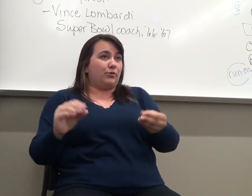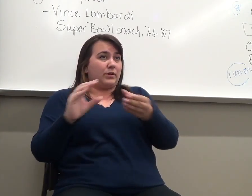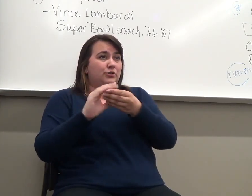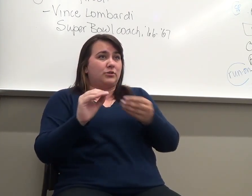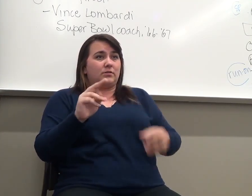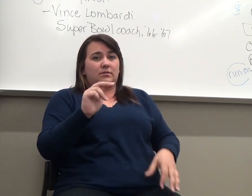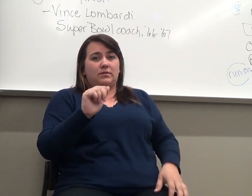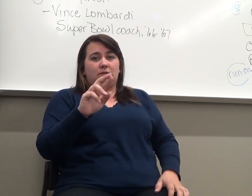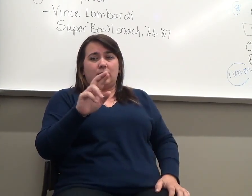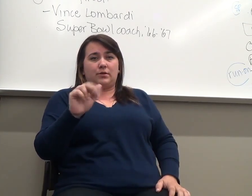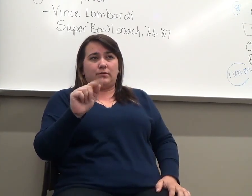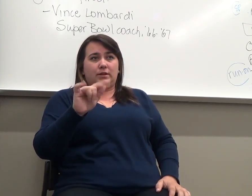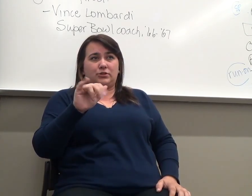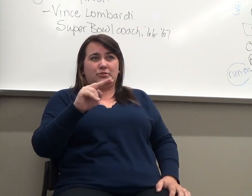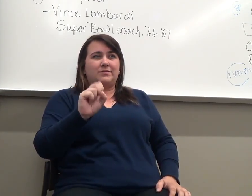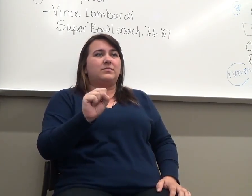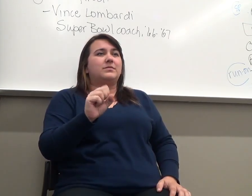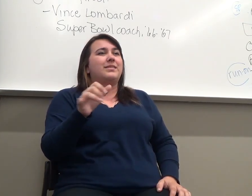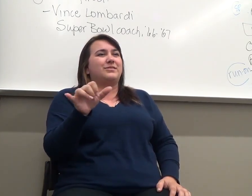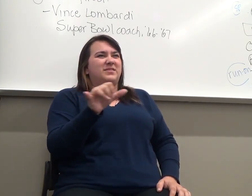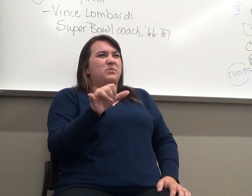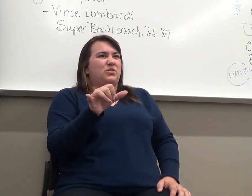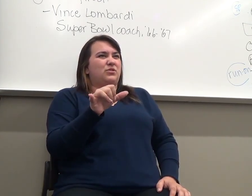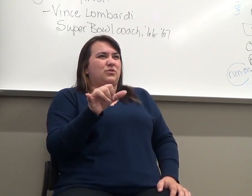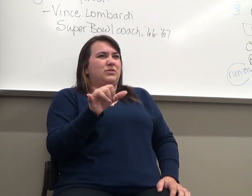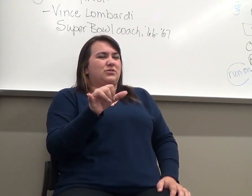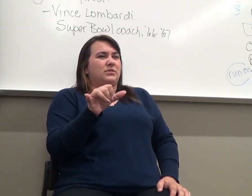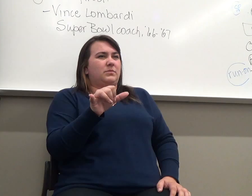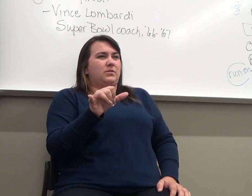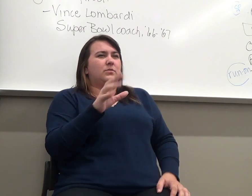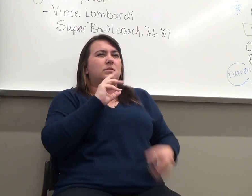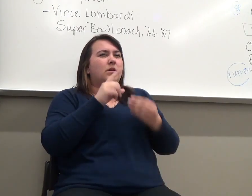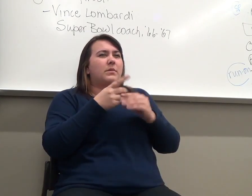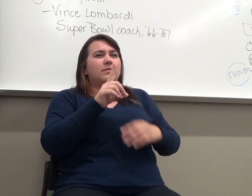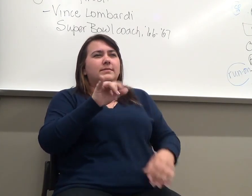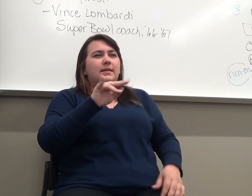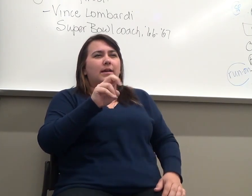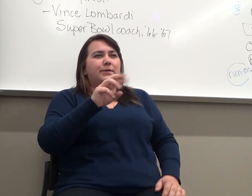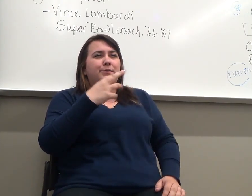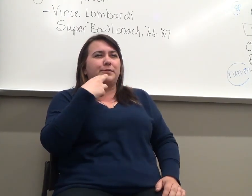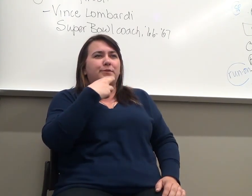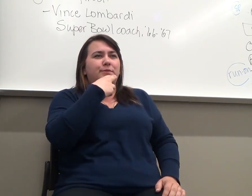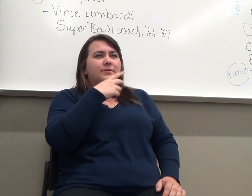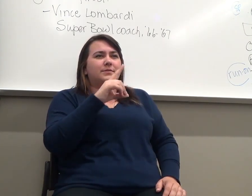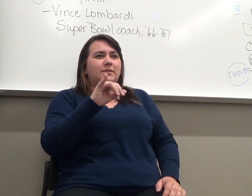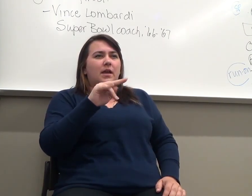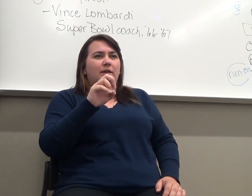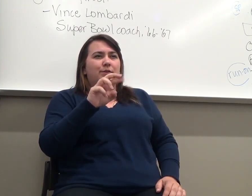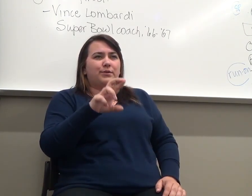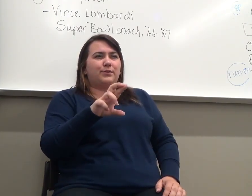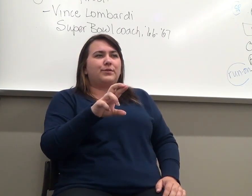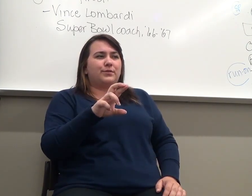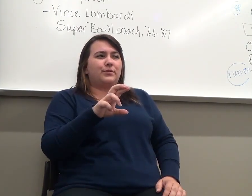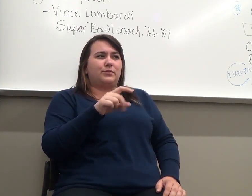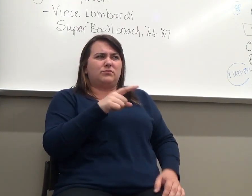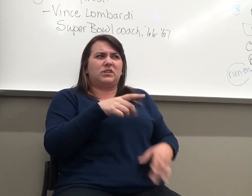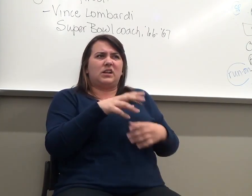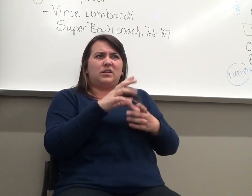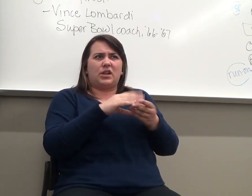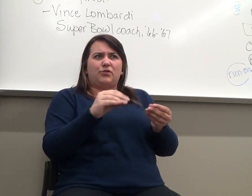day. Right? Okay, so again, think in terms of focusing the stories